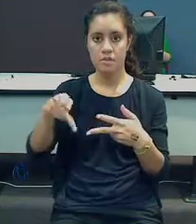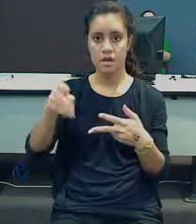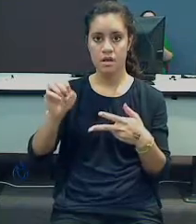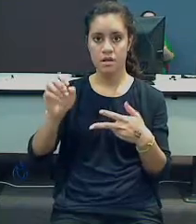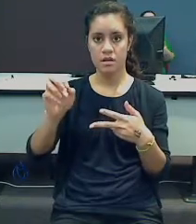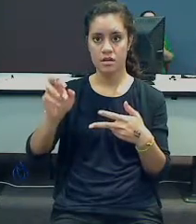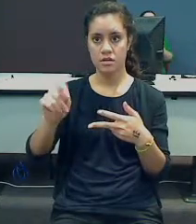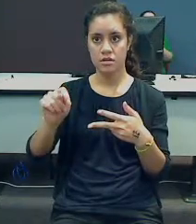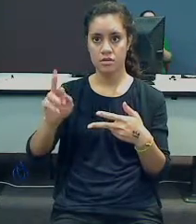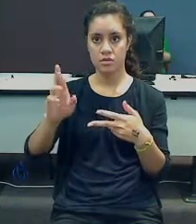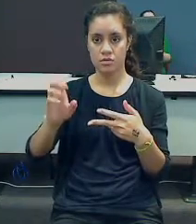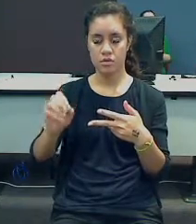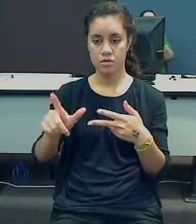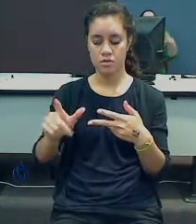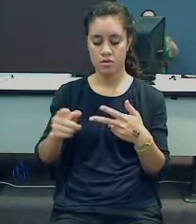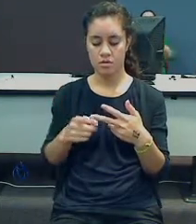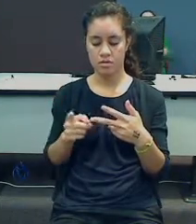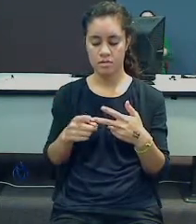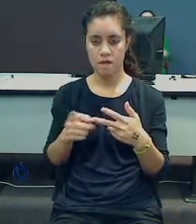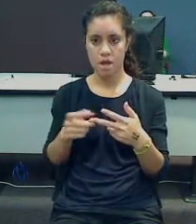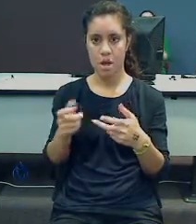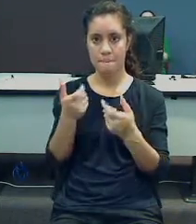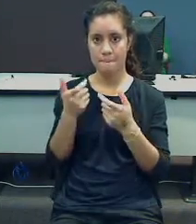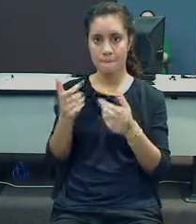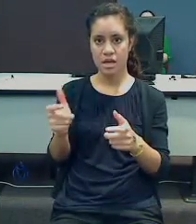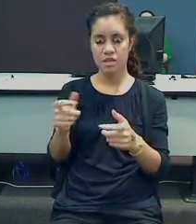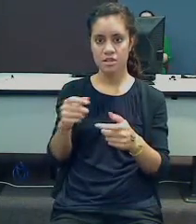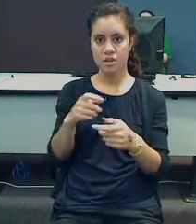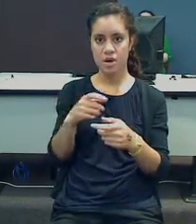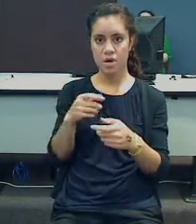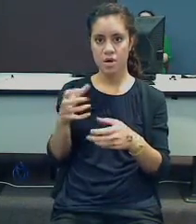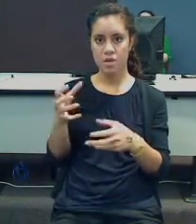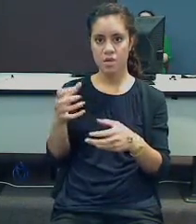steel, which allowed us to expand and trade.